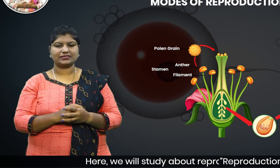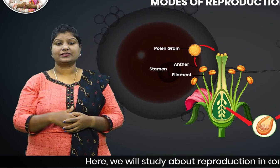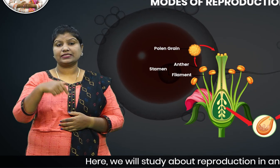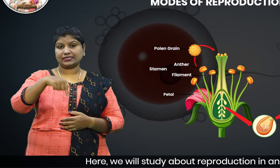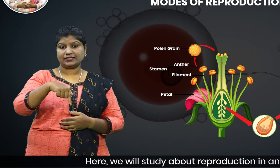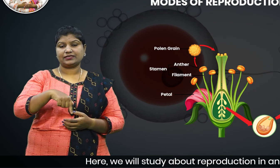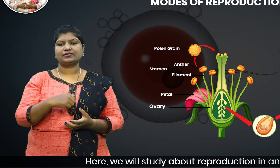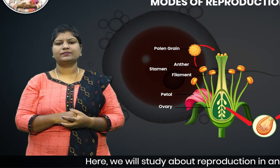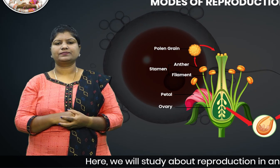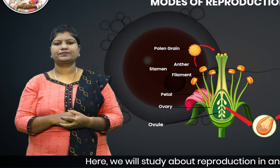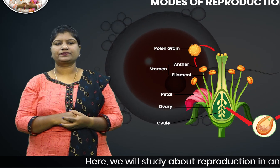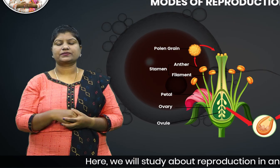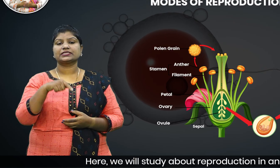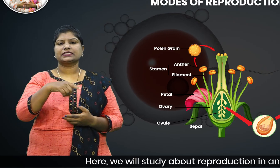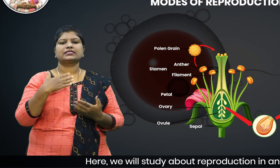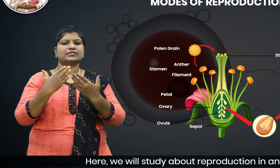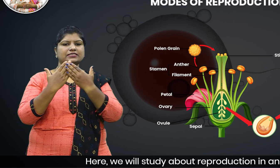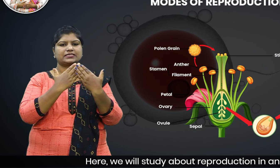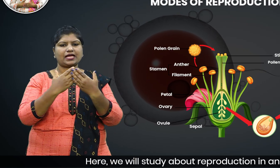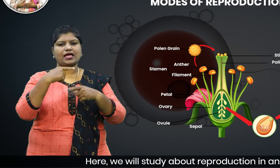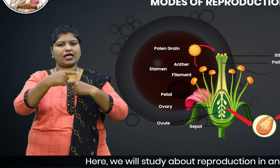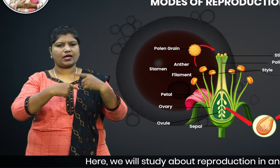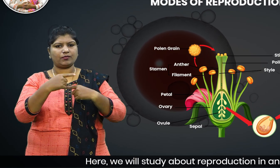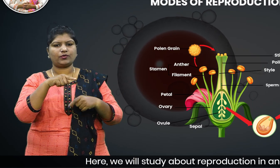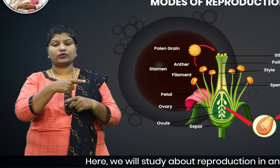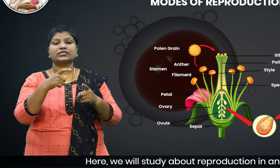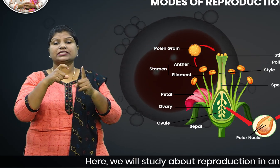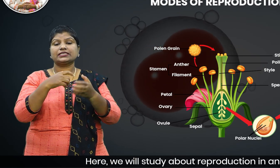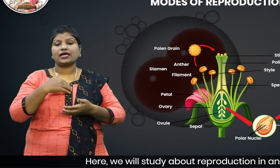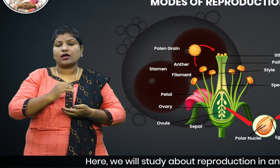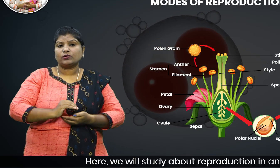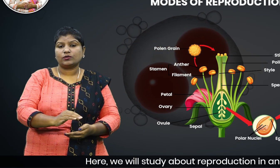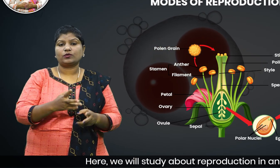Here, we will study about reproduction in animals.